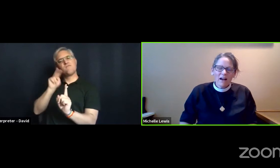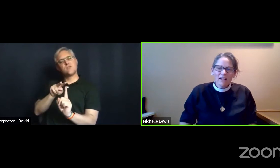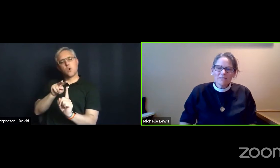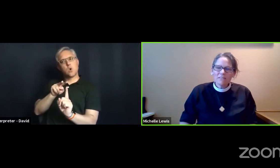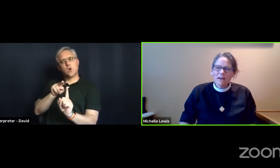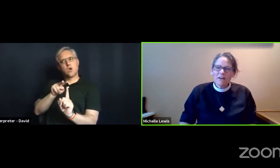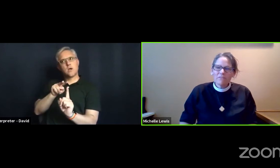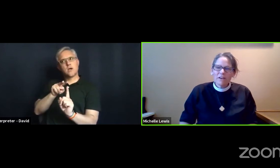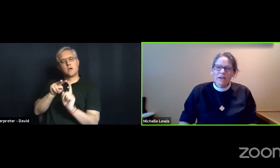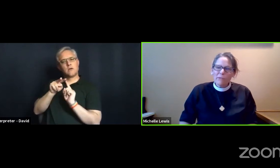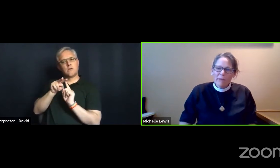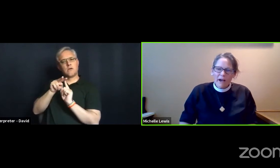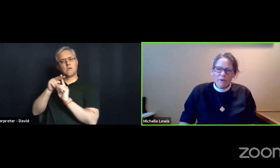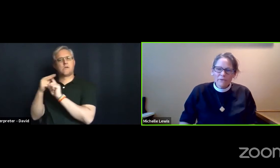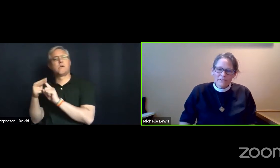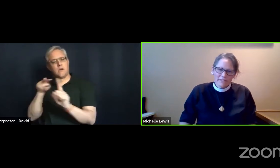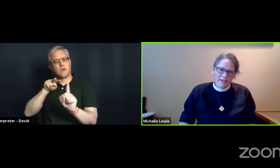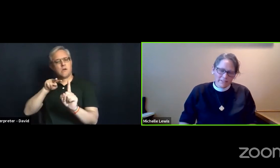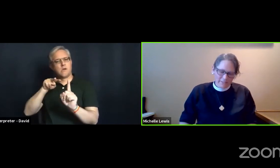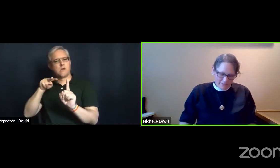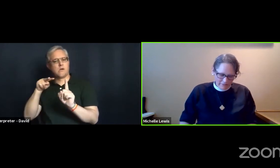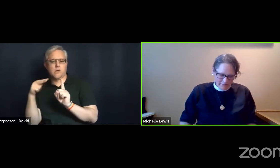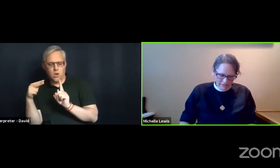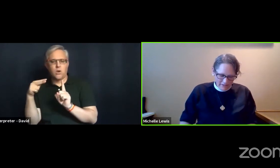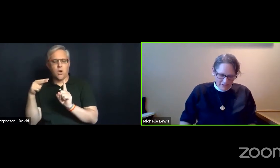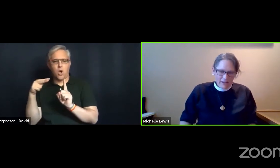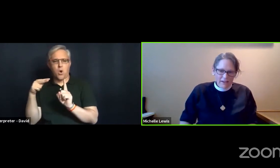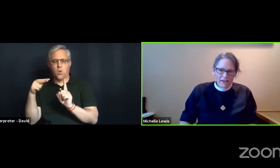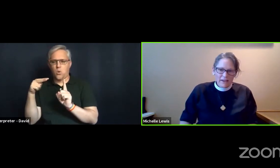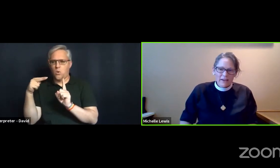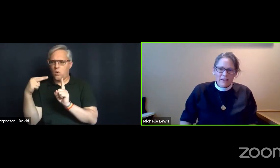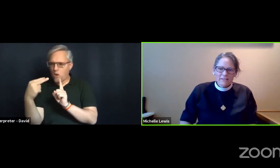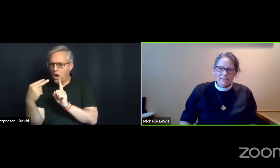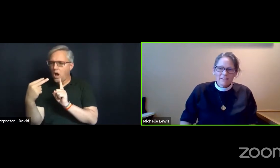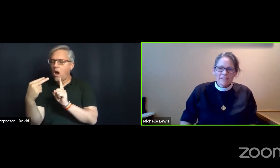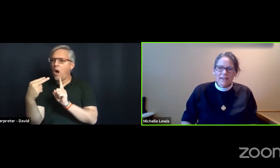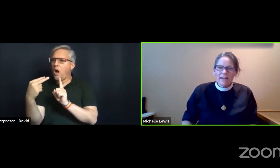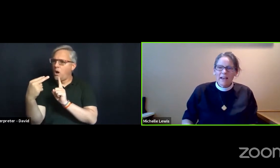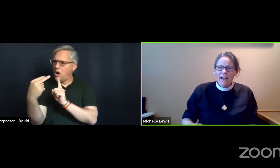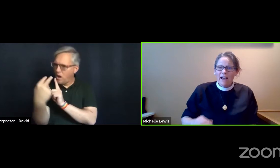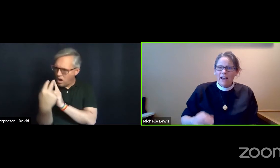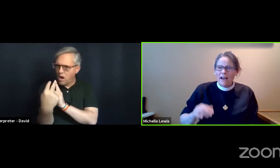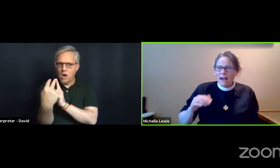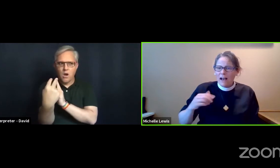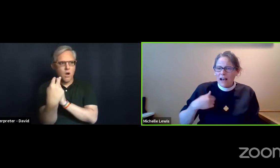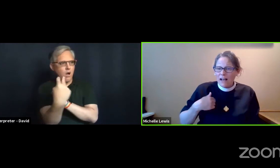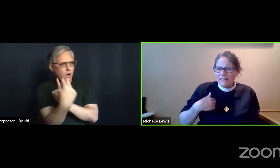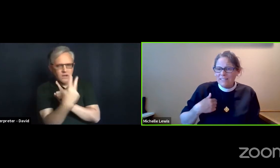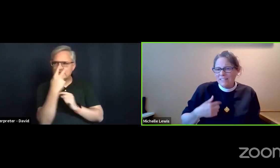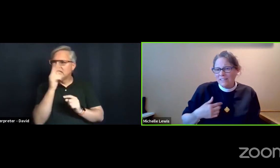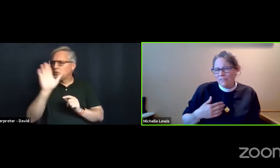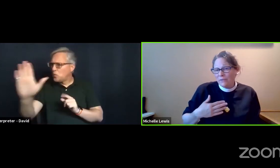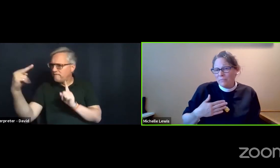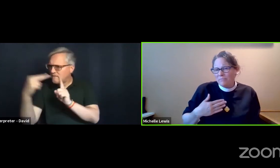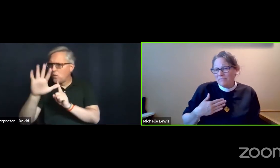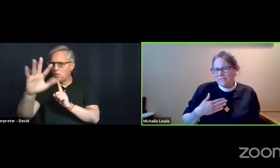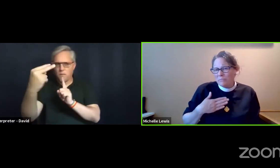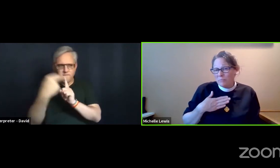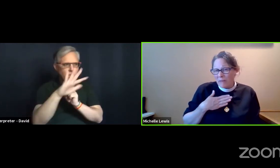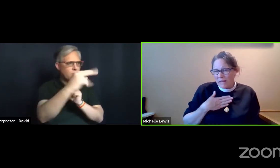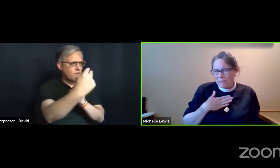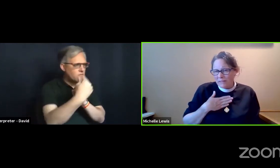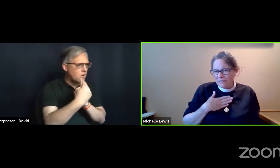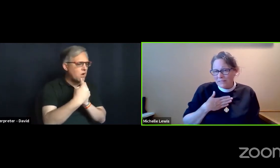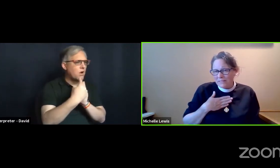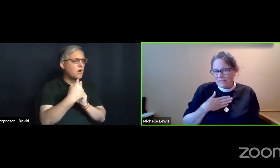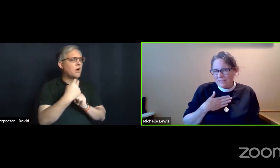And God's love empowers us to say, I need to give up some of